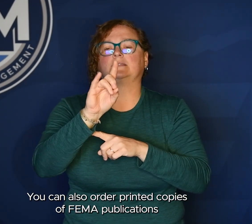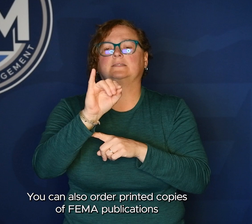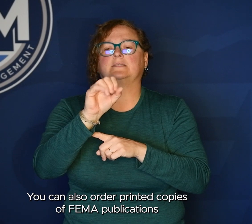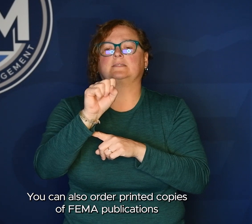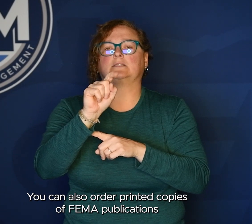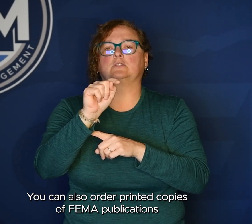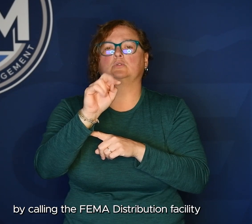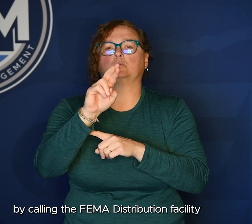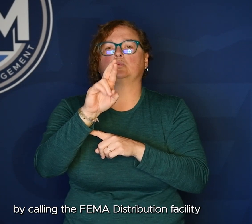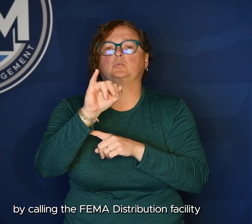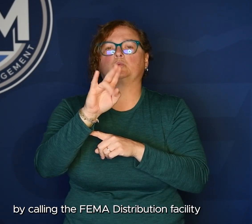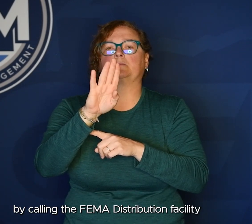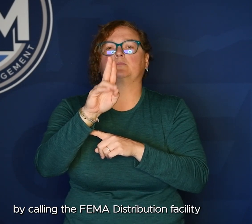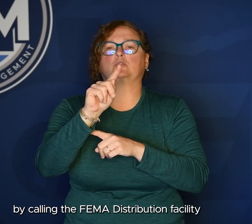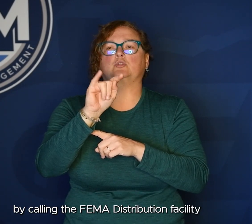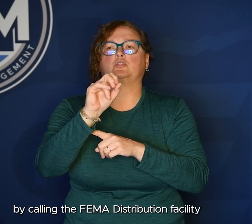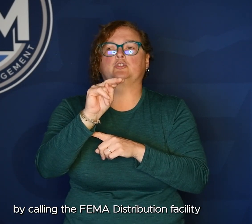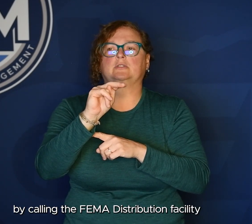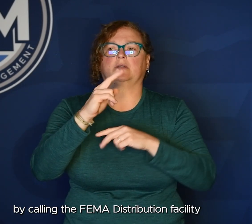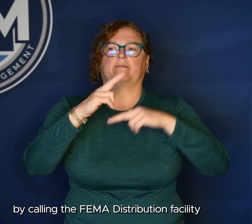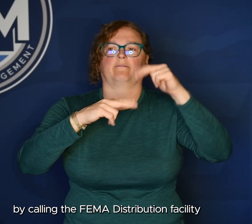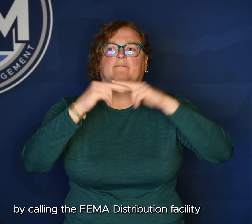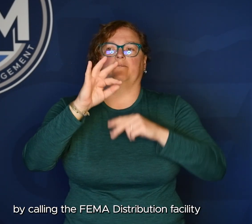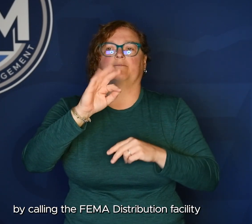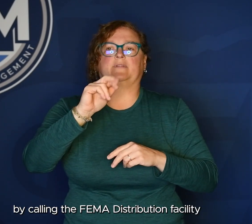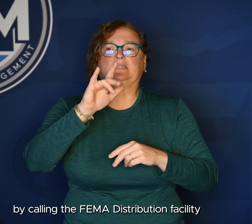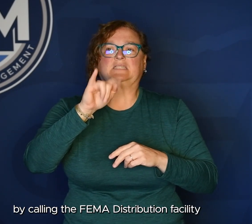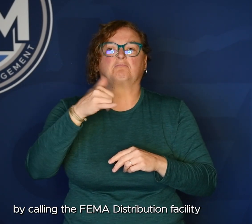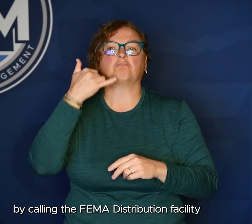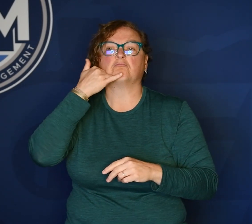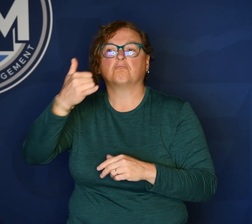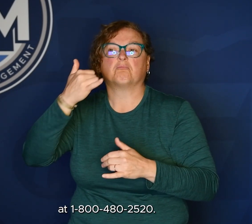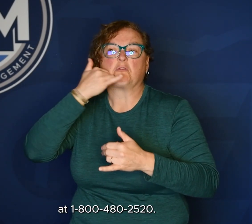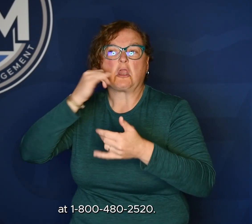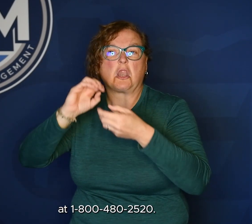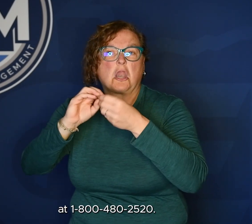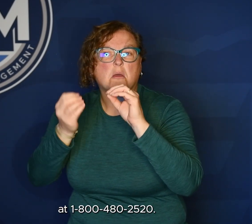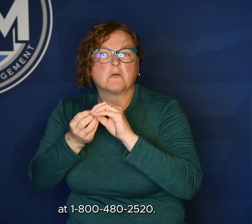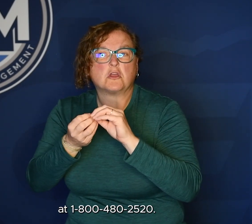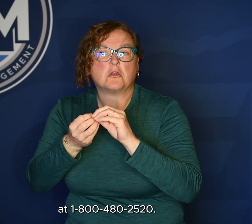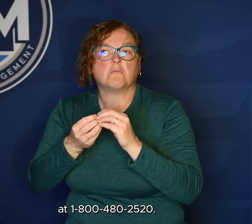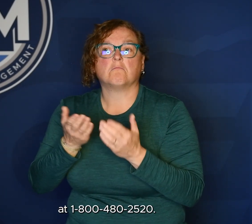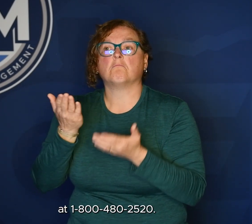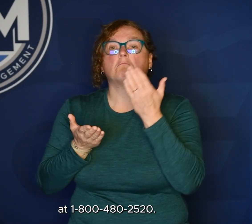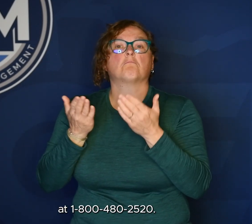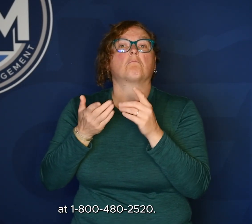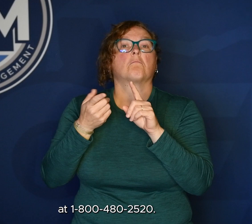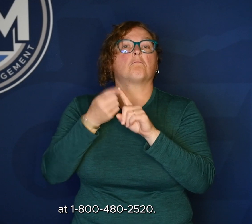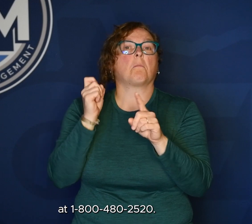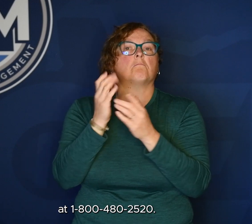FEMA publications by calling the FEMA distribution facility at